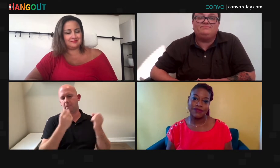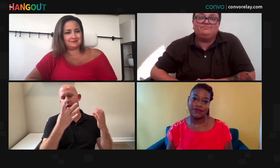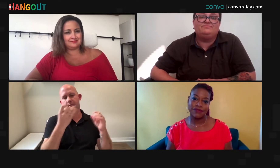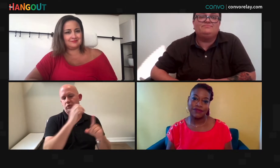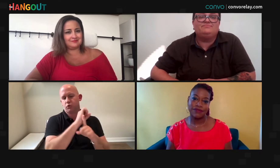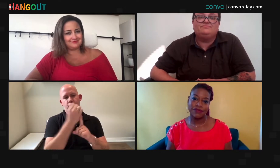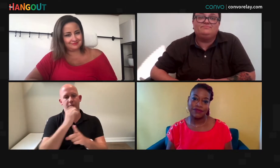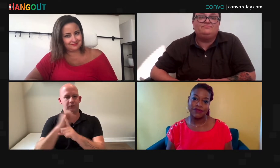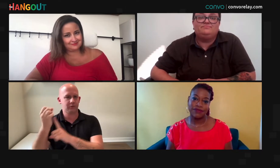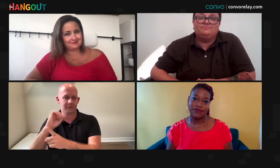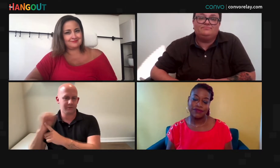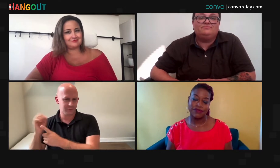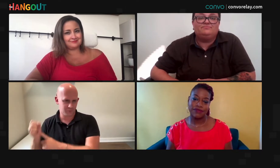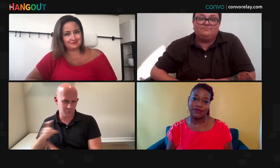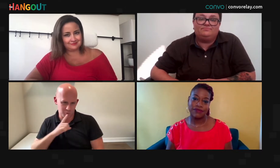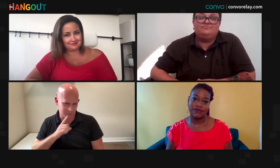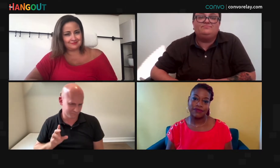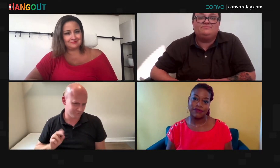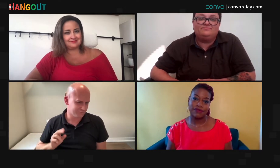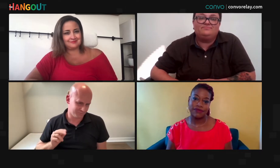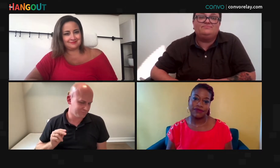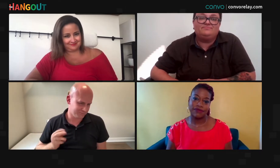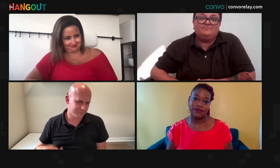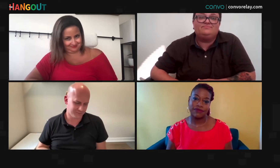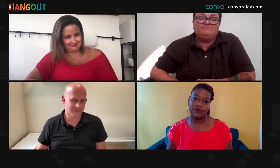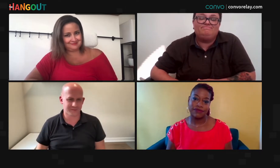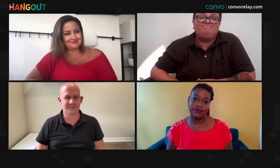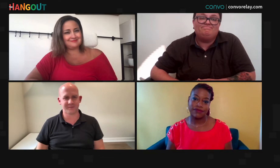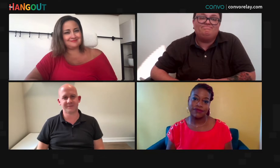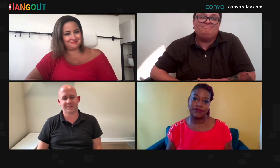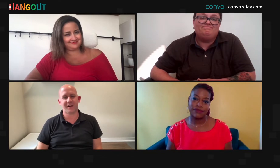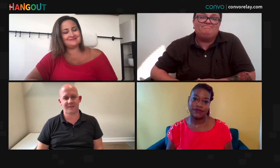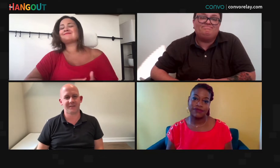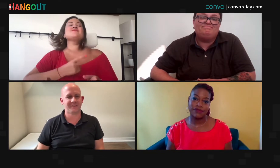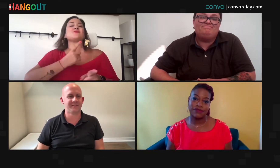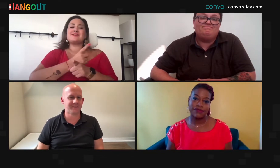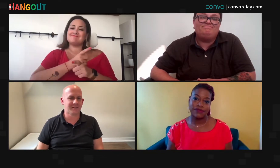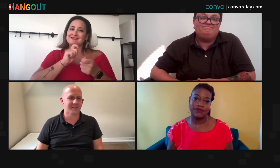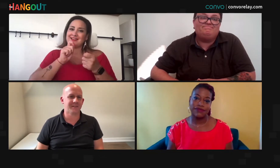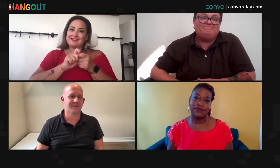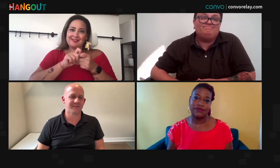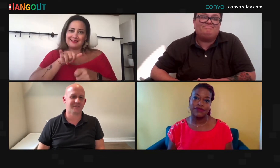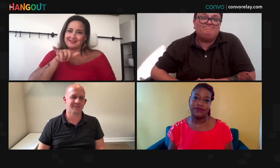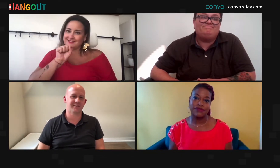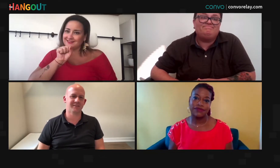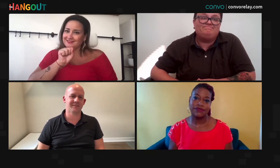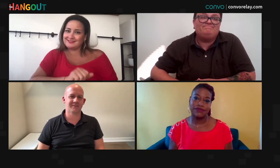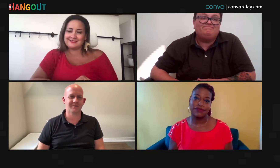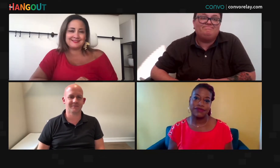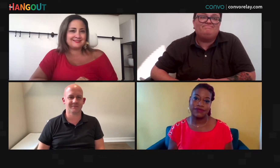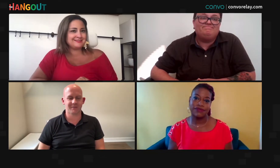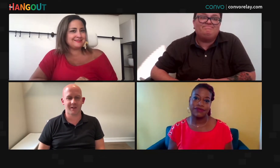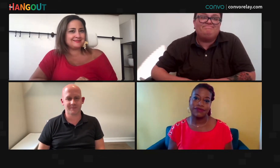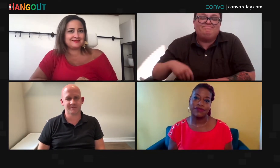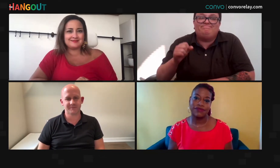people feel so isolated in so many situations, and that's not entirely the case. This is Melissa.